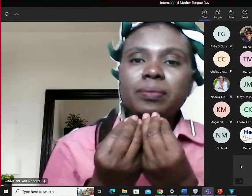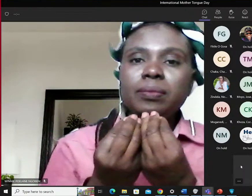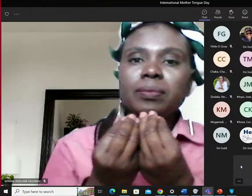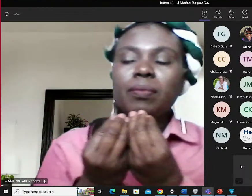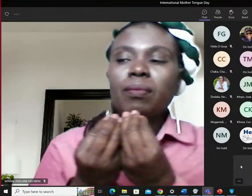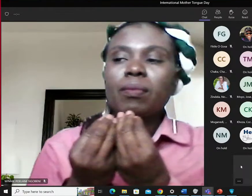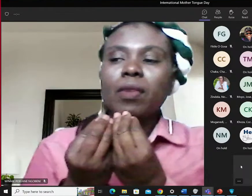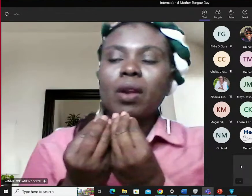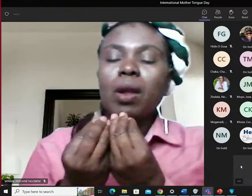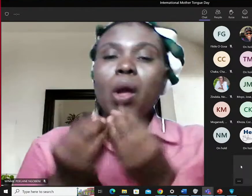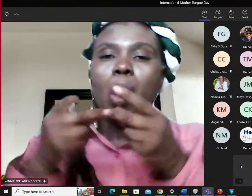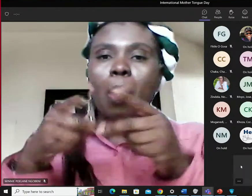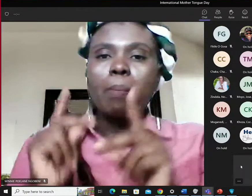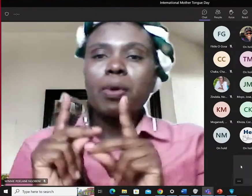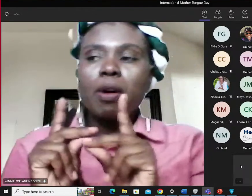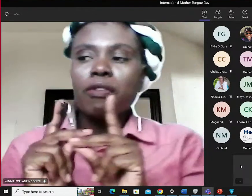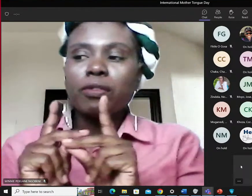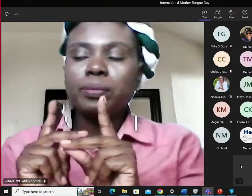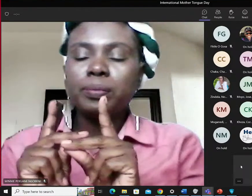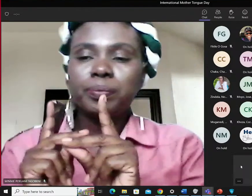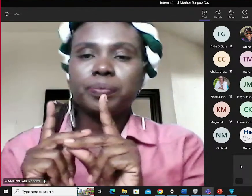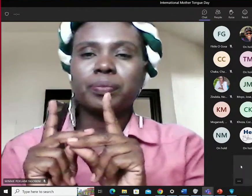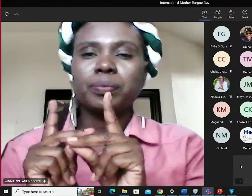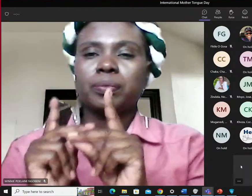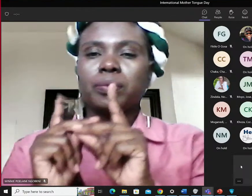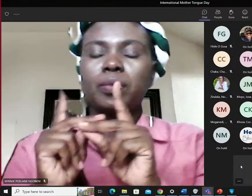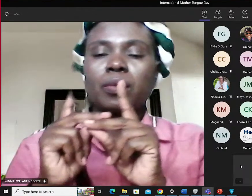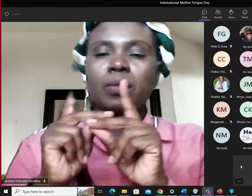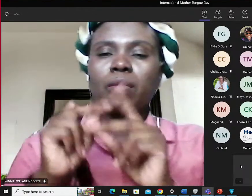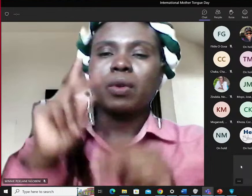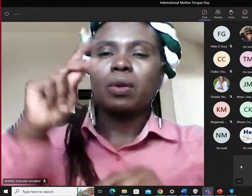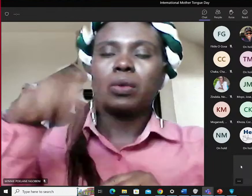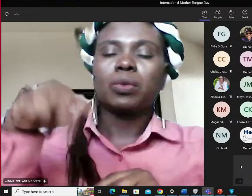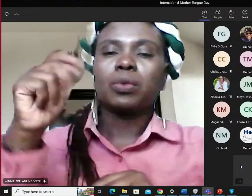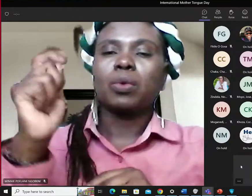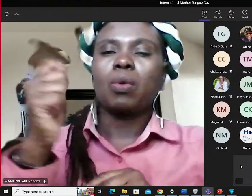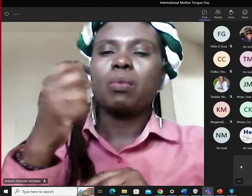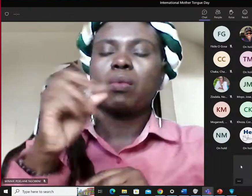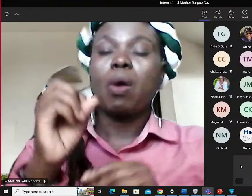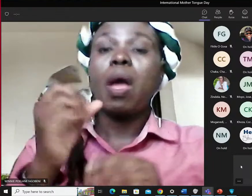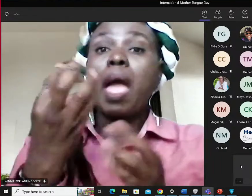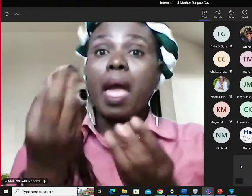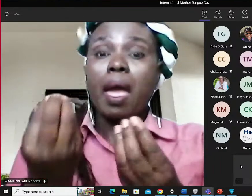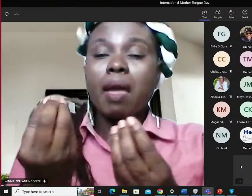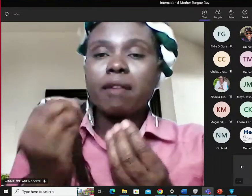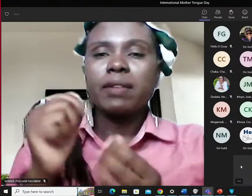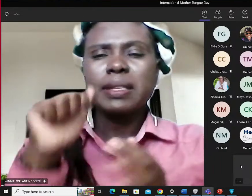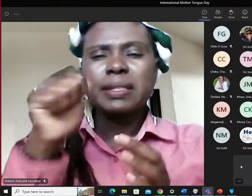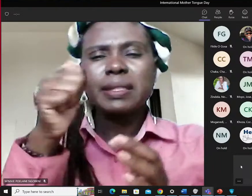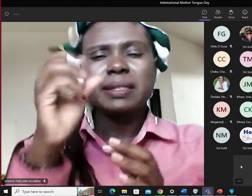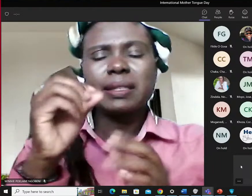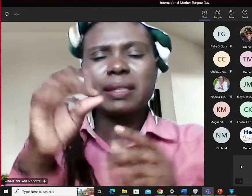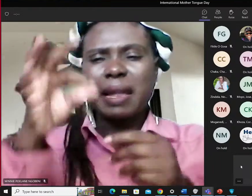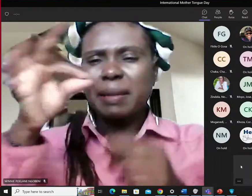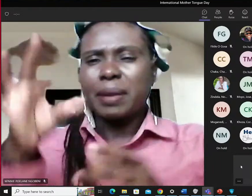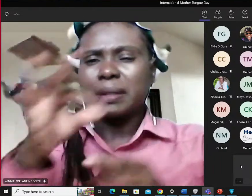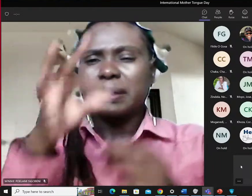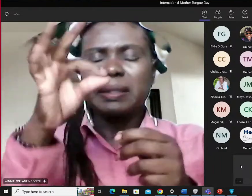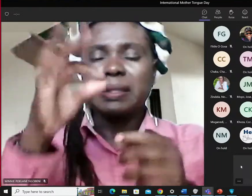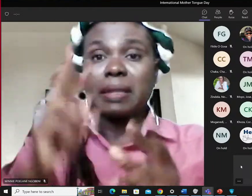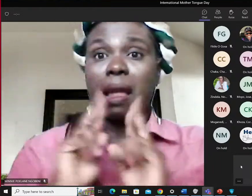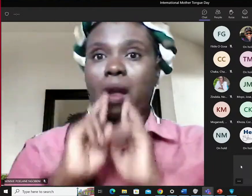Ngobo and his team wrote a qualitative report. I think it's over 60 pages. That report is